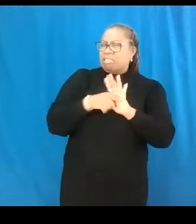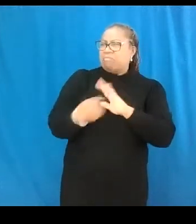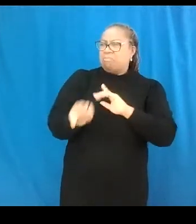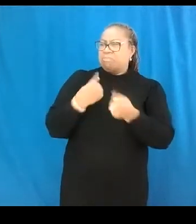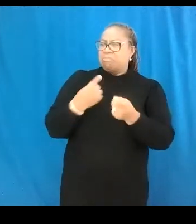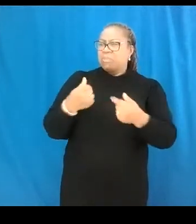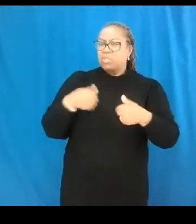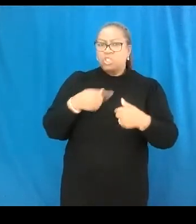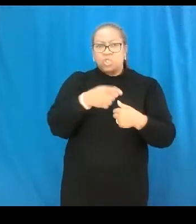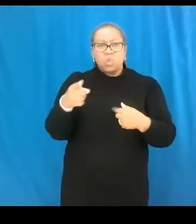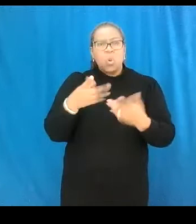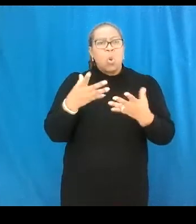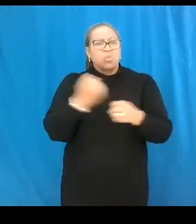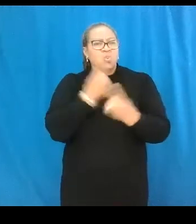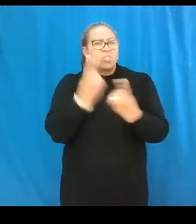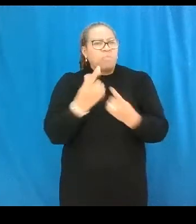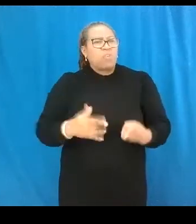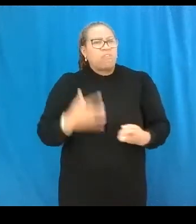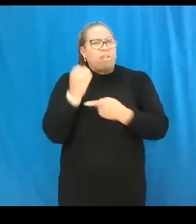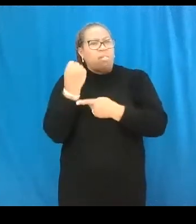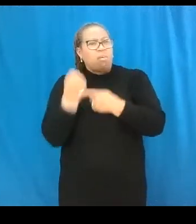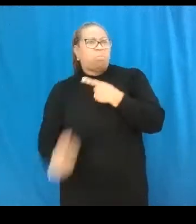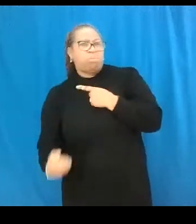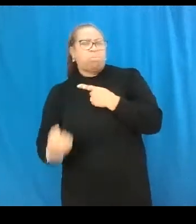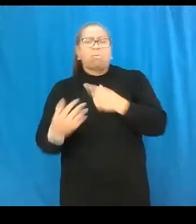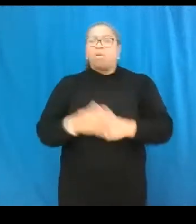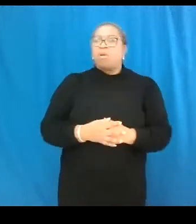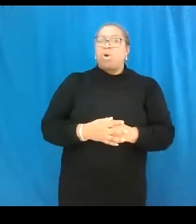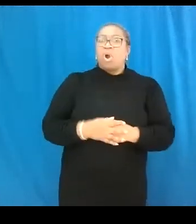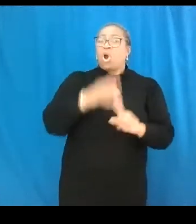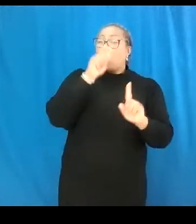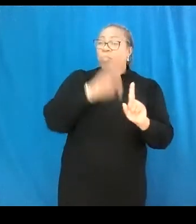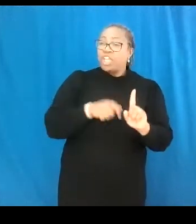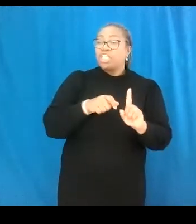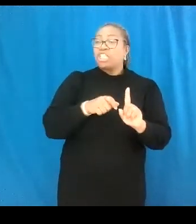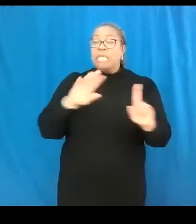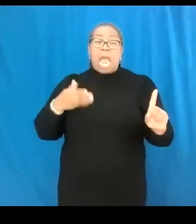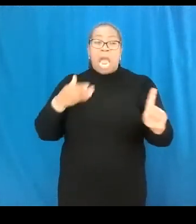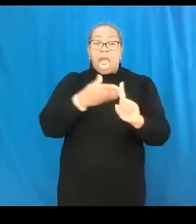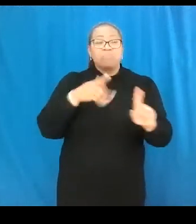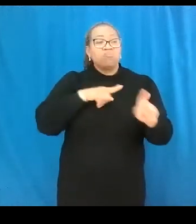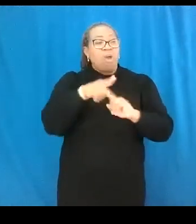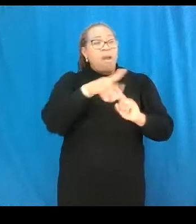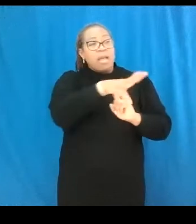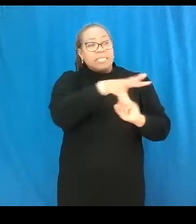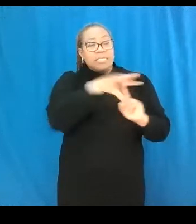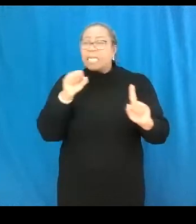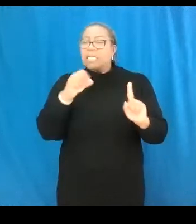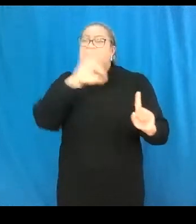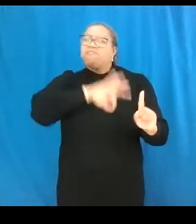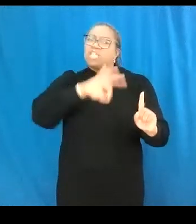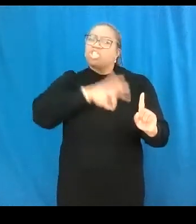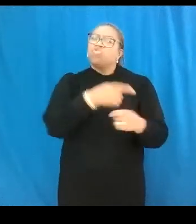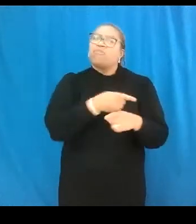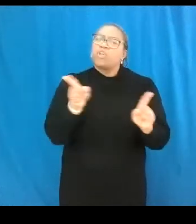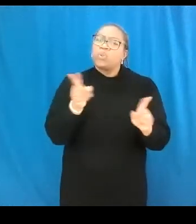that undermined you, or perhaps explicitly went out their way to take advantage of you, how do